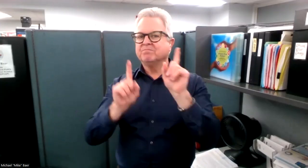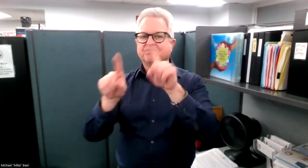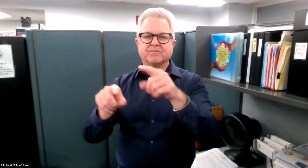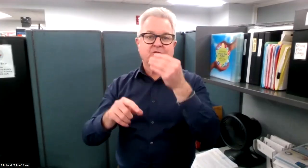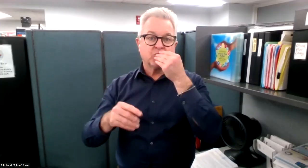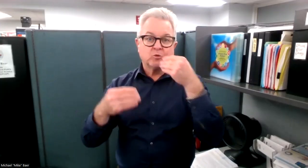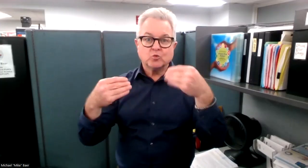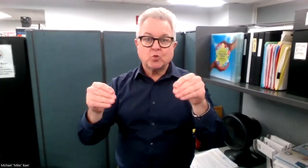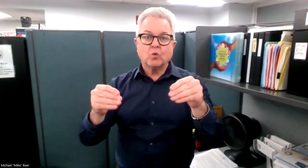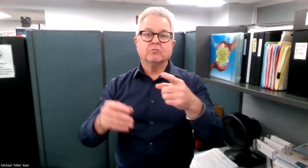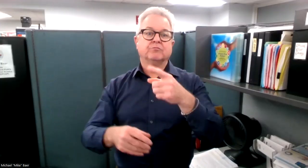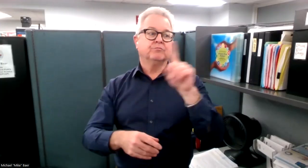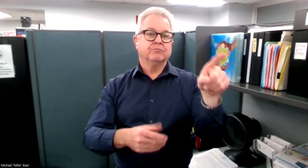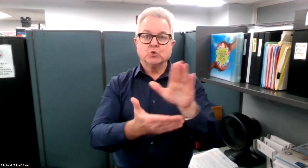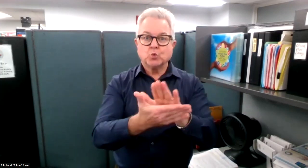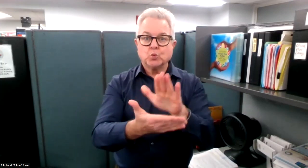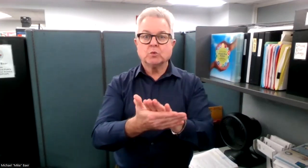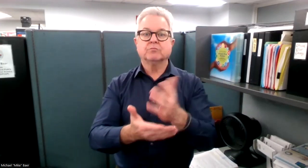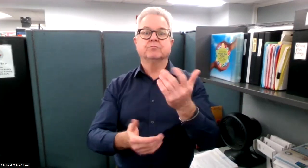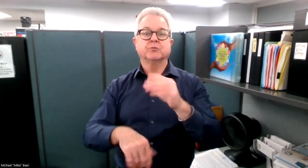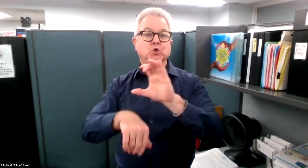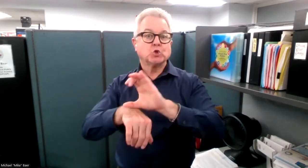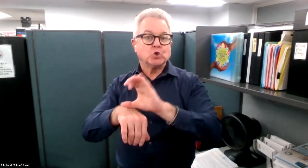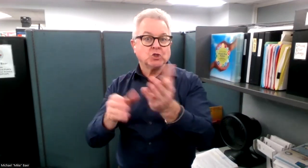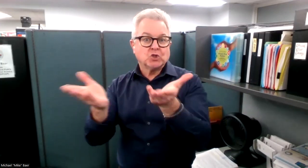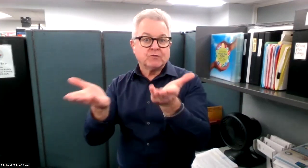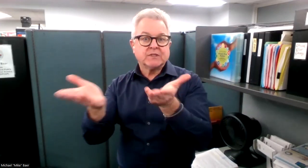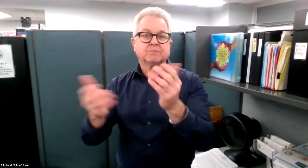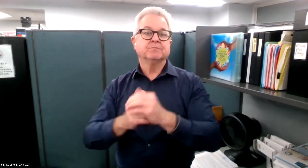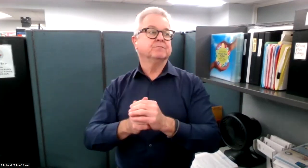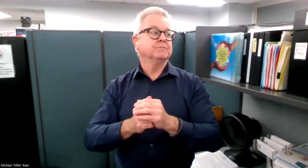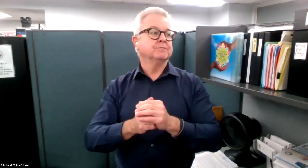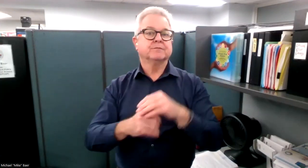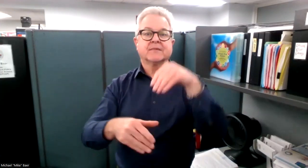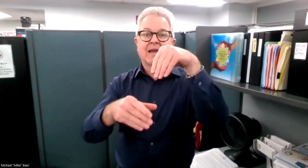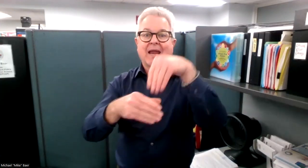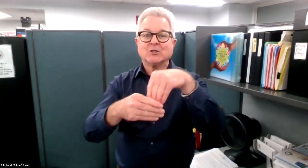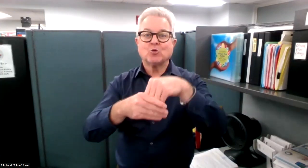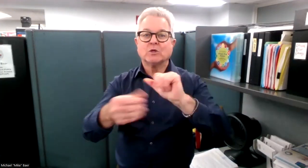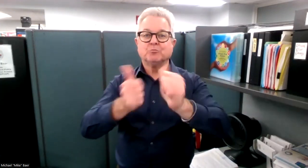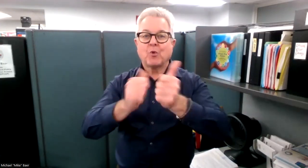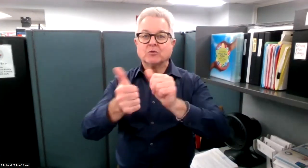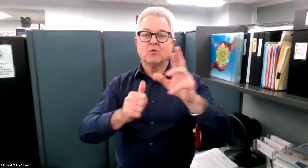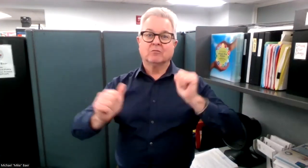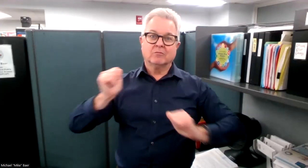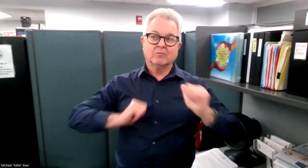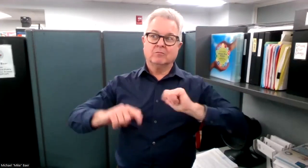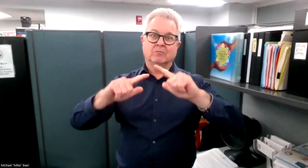indoors. For example, if you're going to the grocery store, you're attending school, church gathering for services, indoor